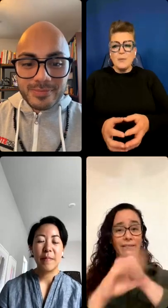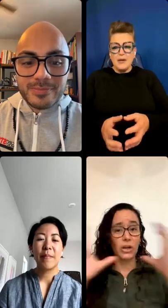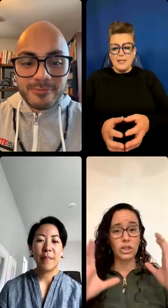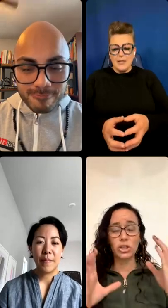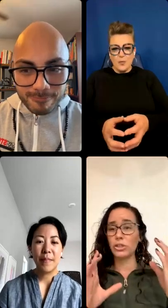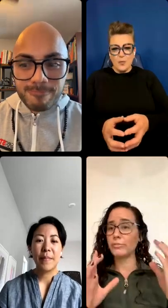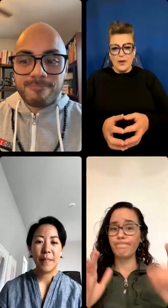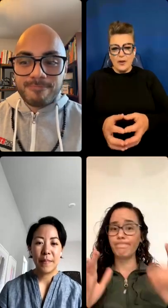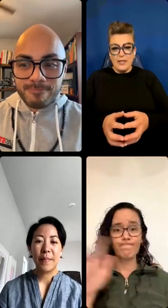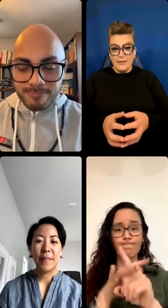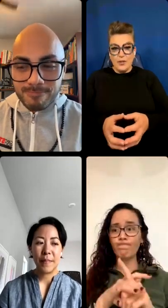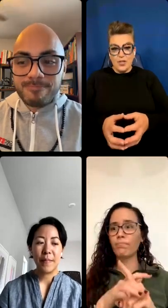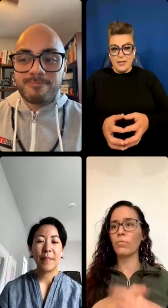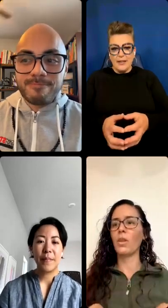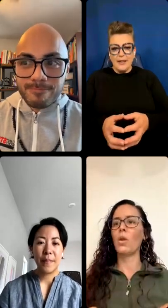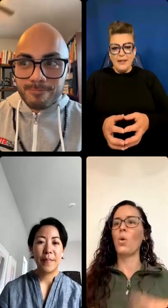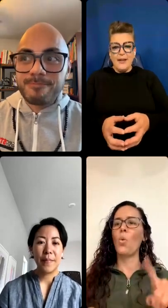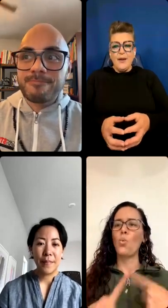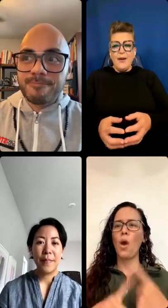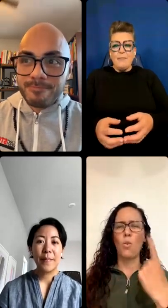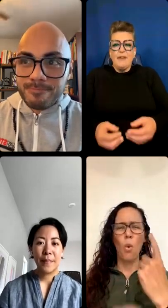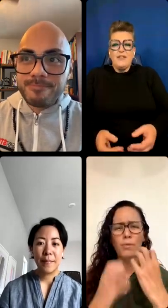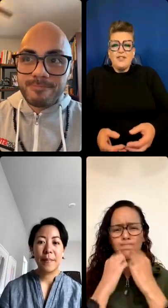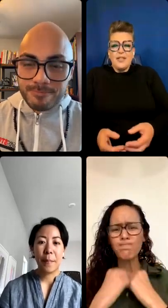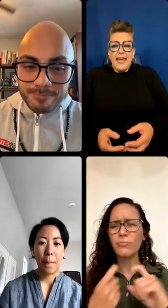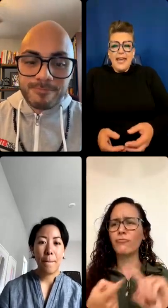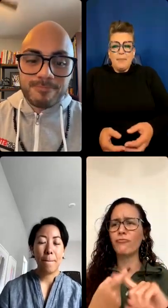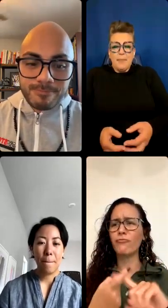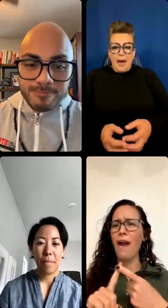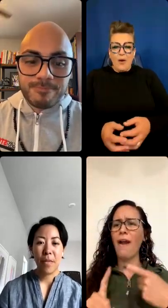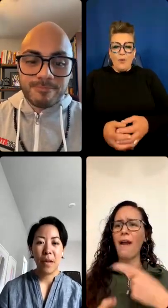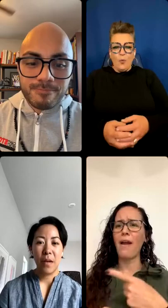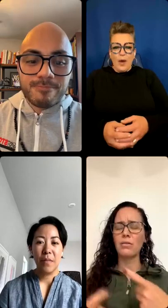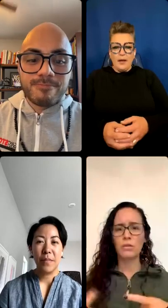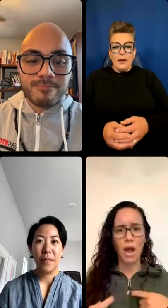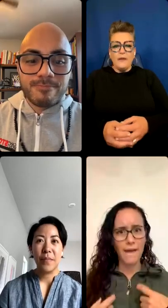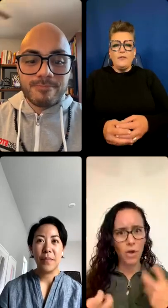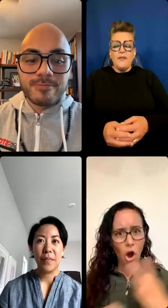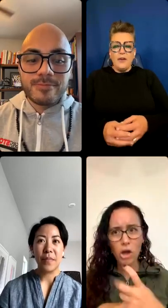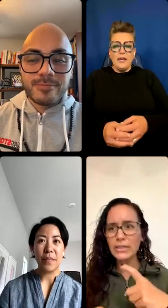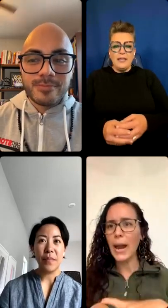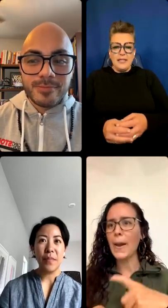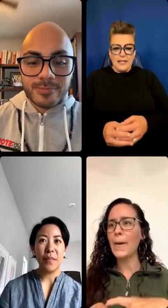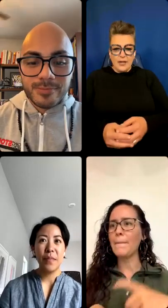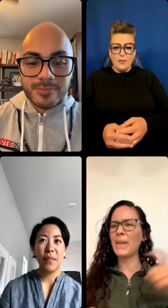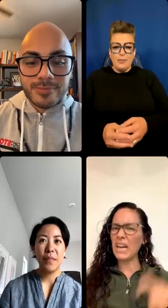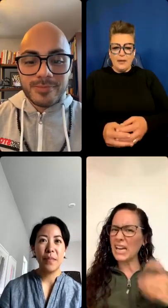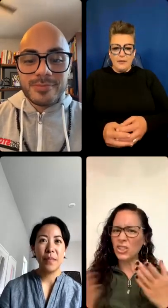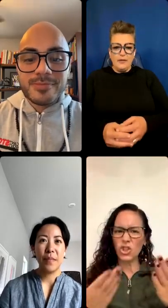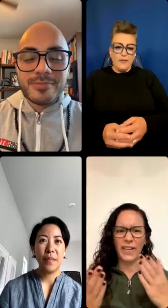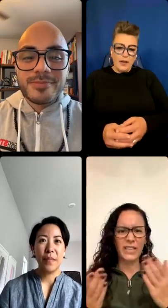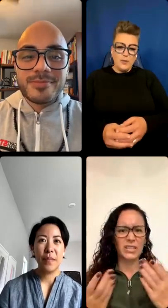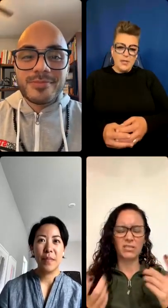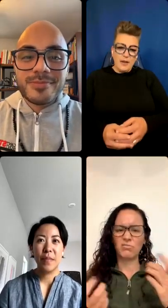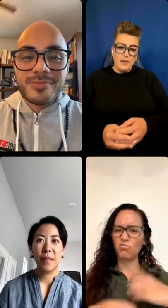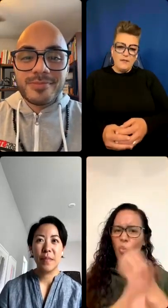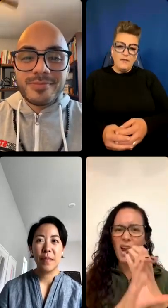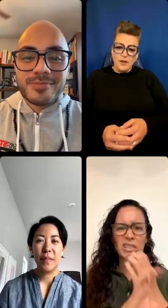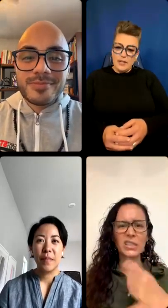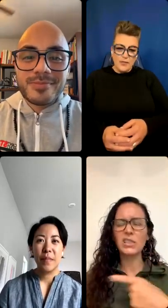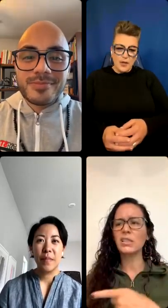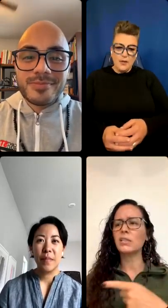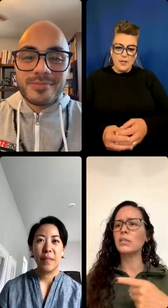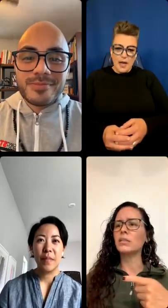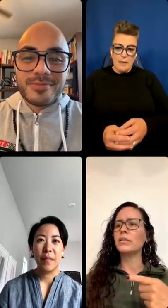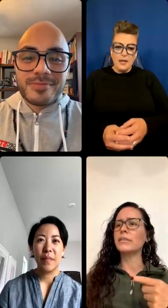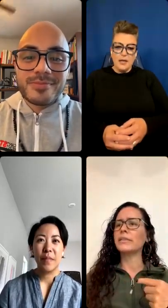those experiences were very divergent. My vision came about when a very dear, beloved friend was having a